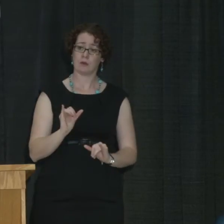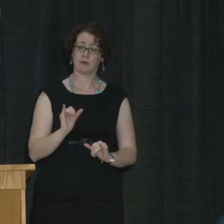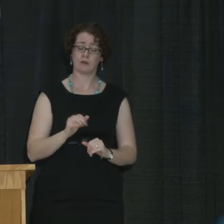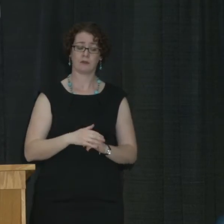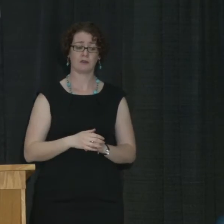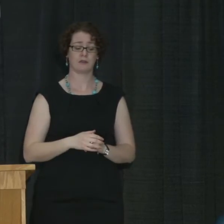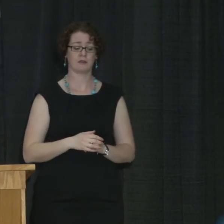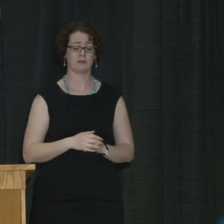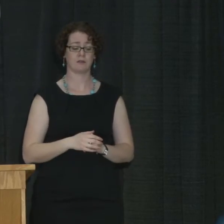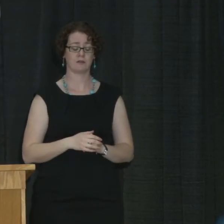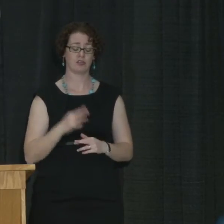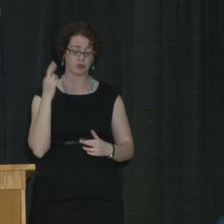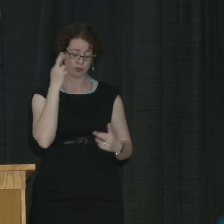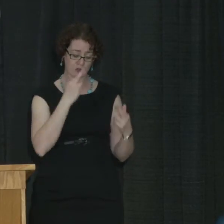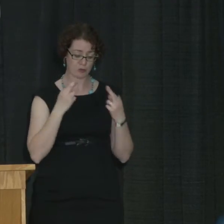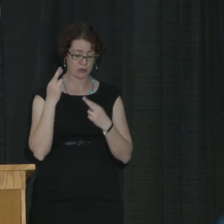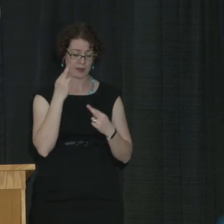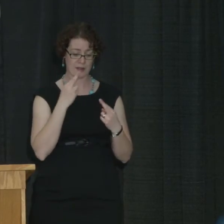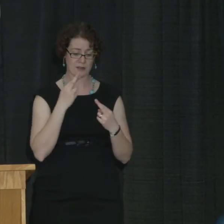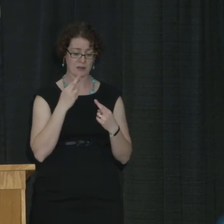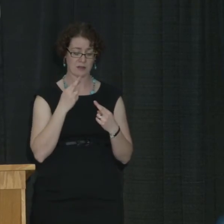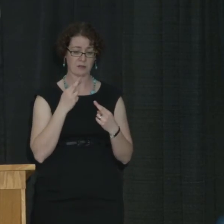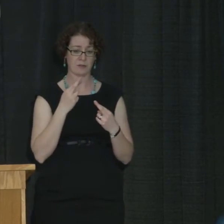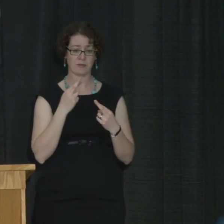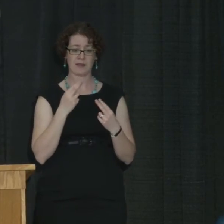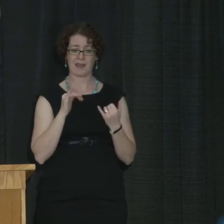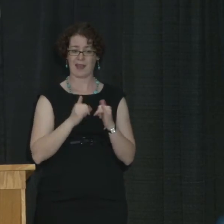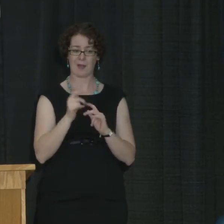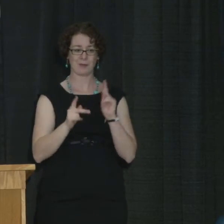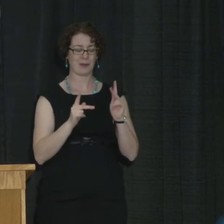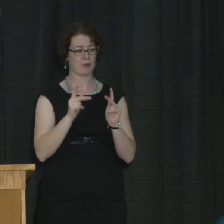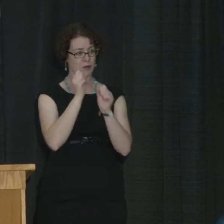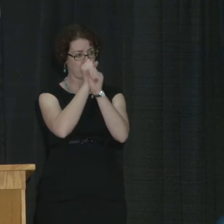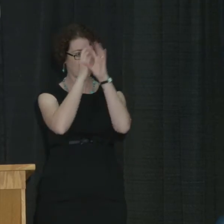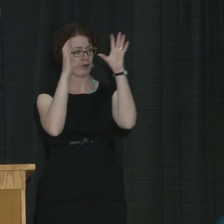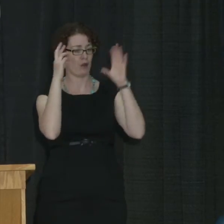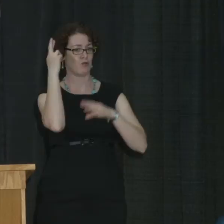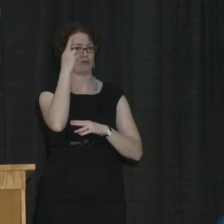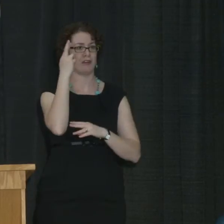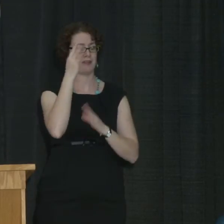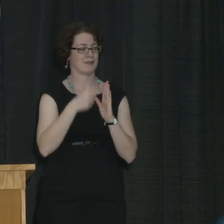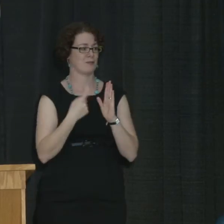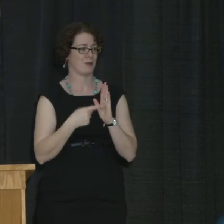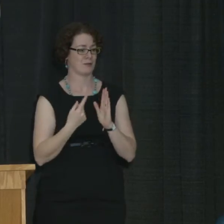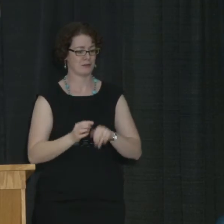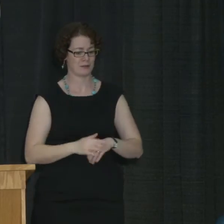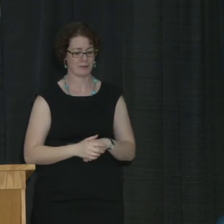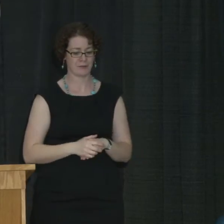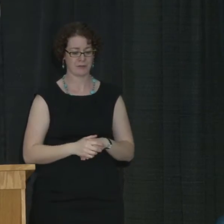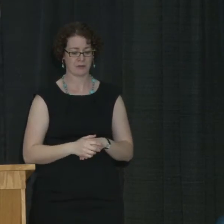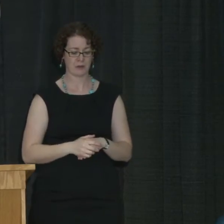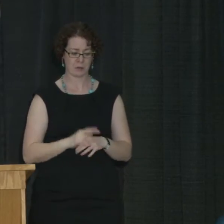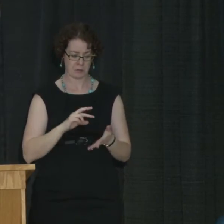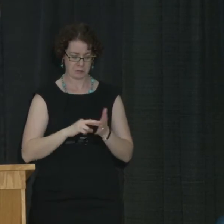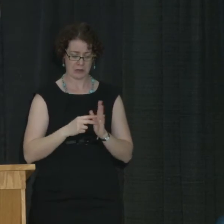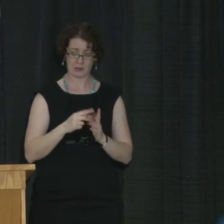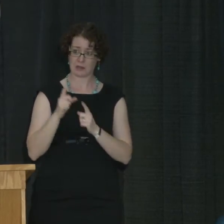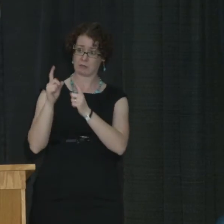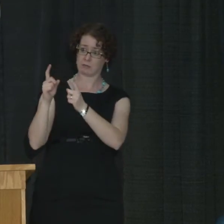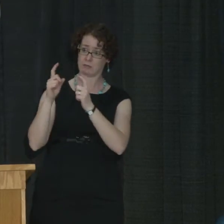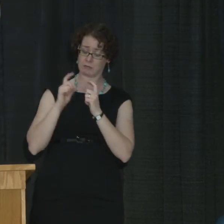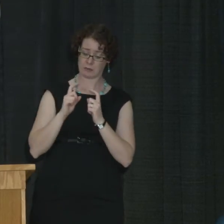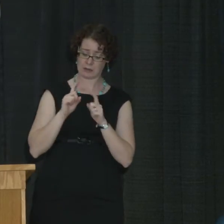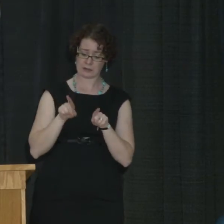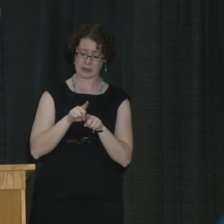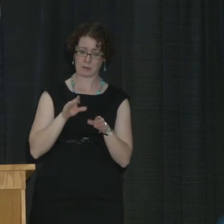It dawned on Gabrielle, in that unshakable way that the real honest truth grabs us sometimes, that she must find a way to offer